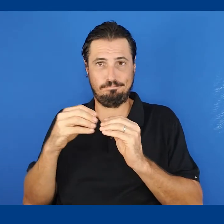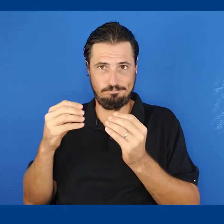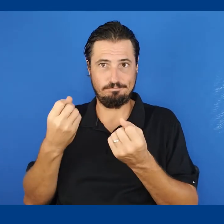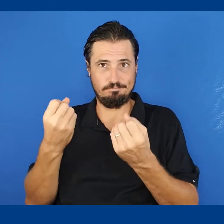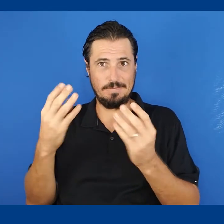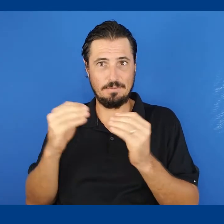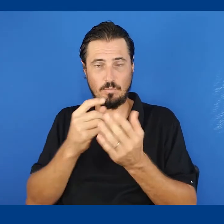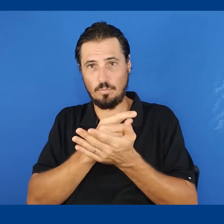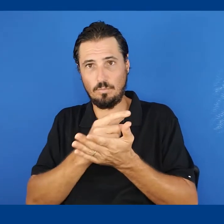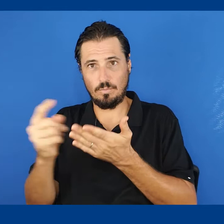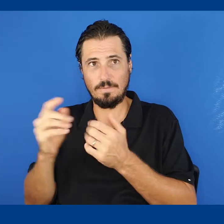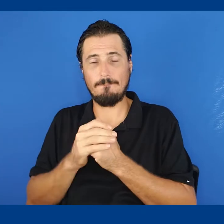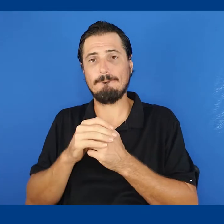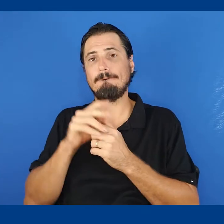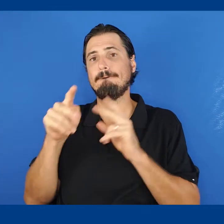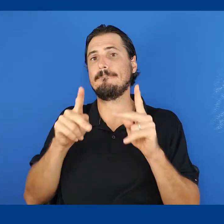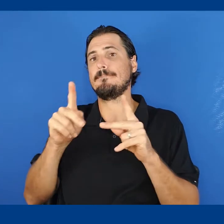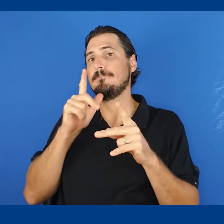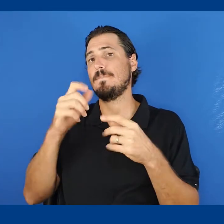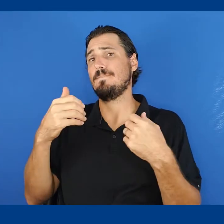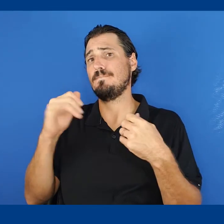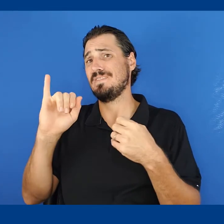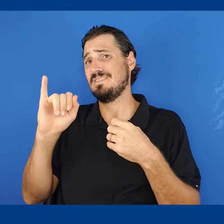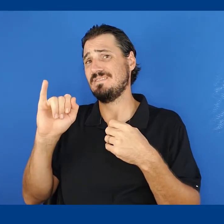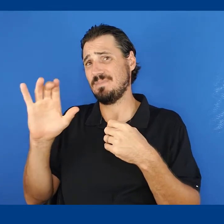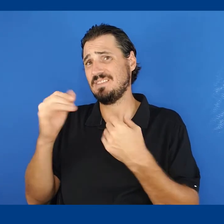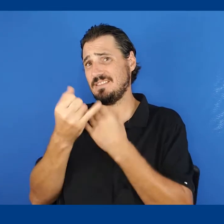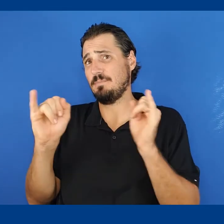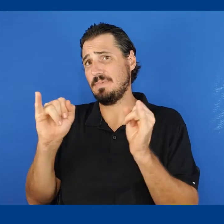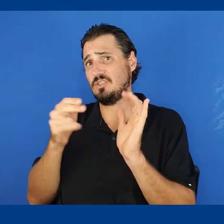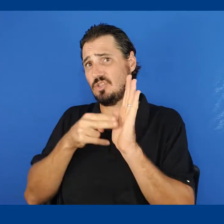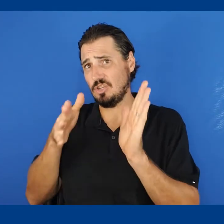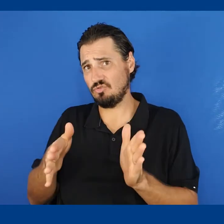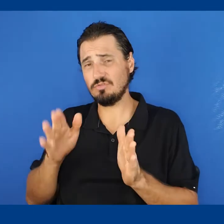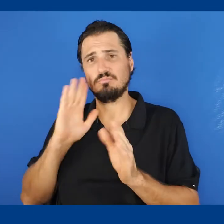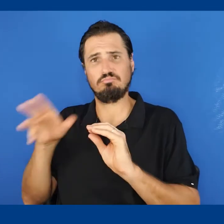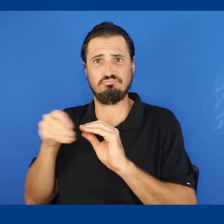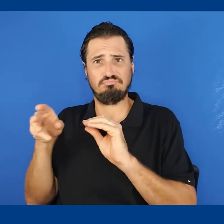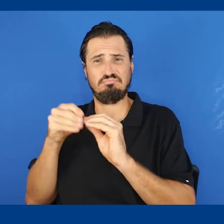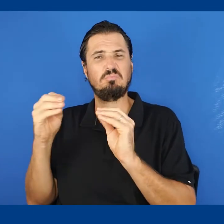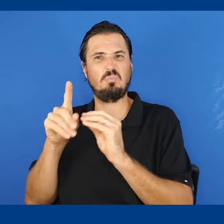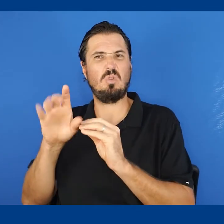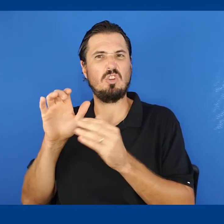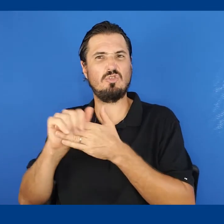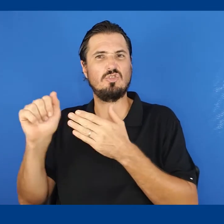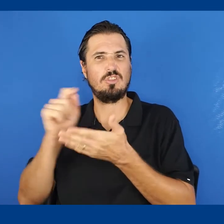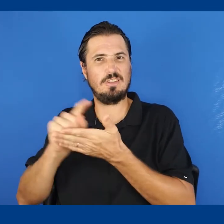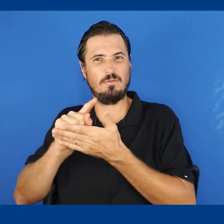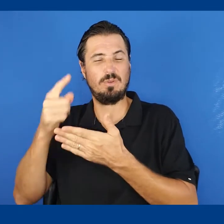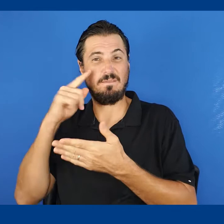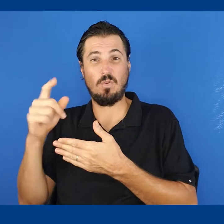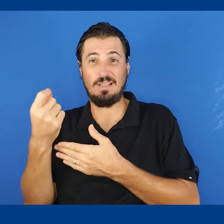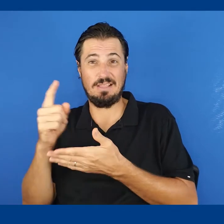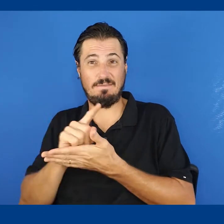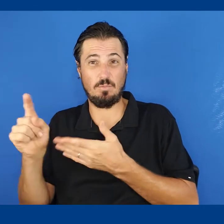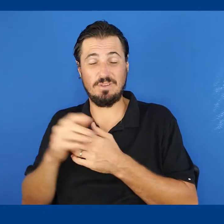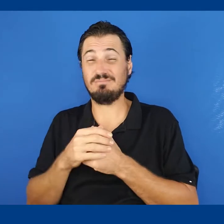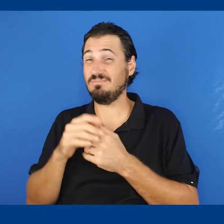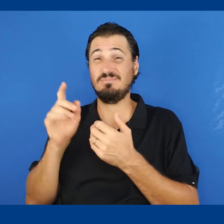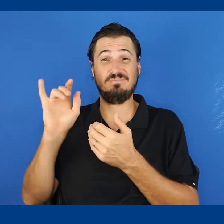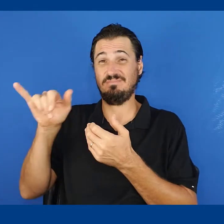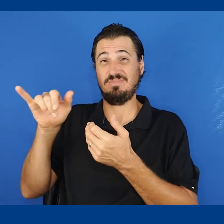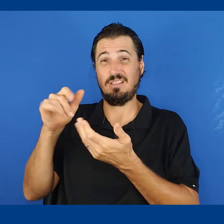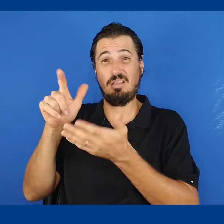and independent contractors of $100 per week would also be extended for 11 weeks. There is also aid for